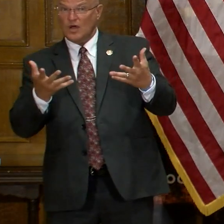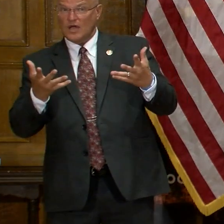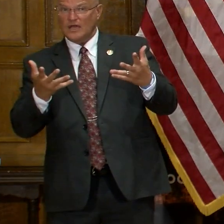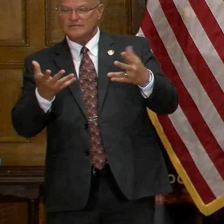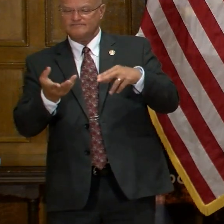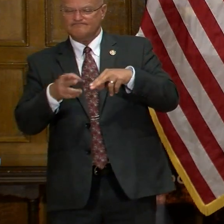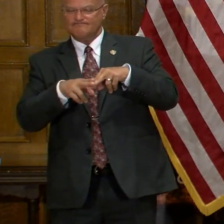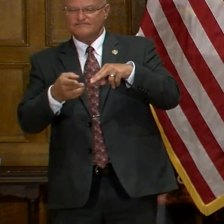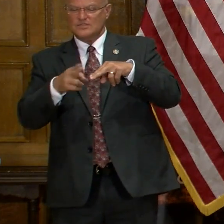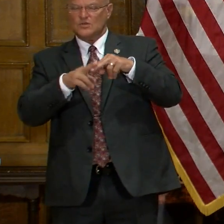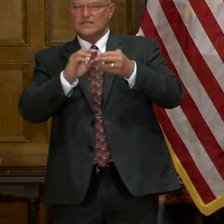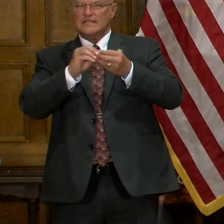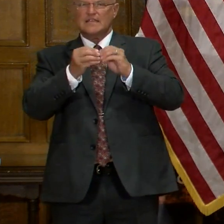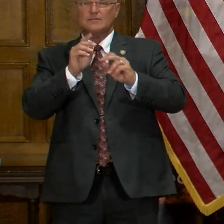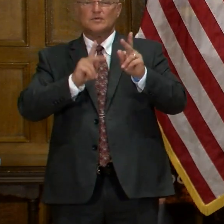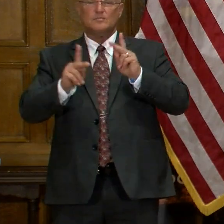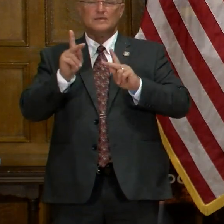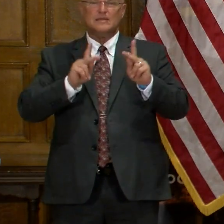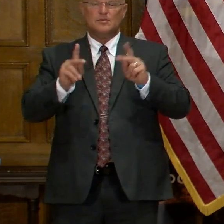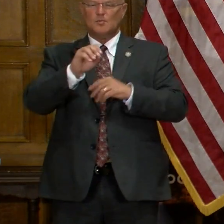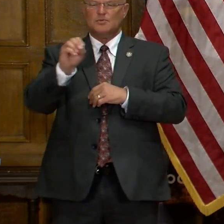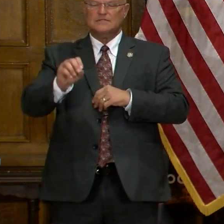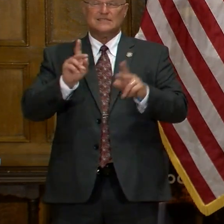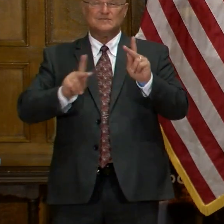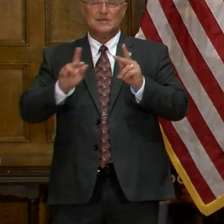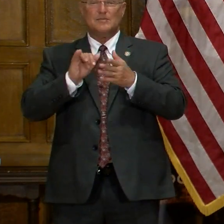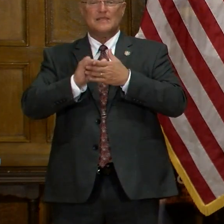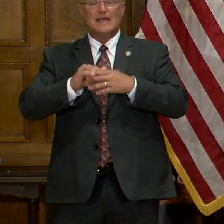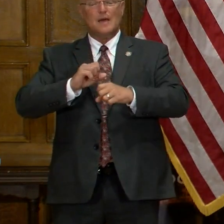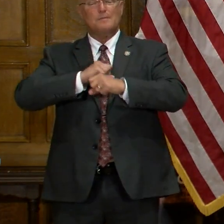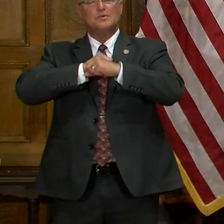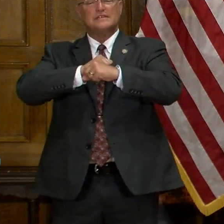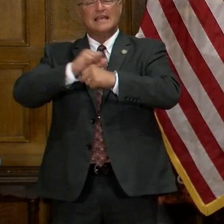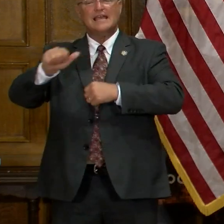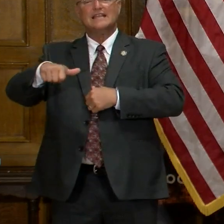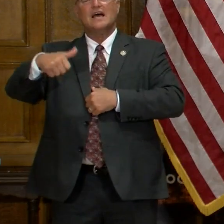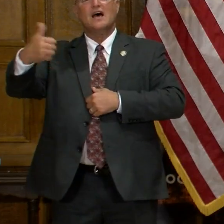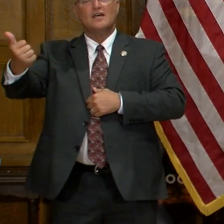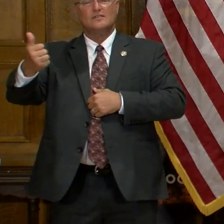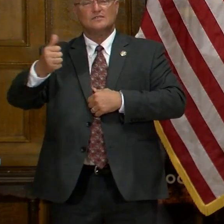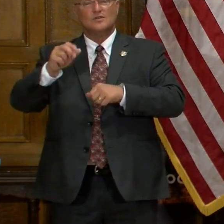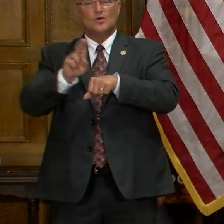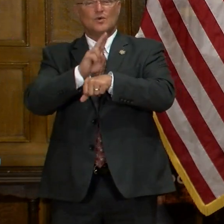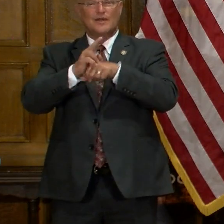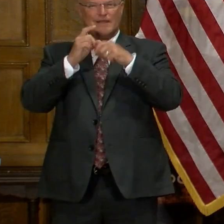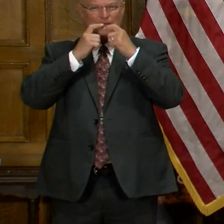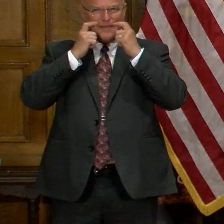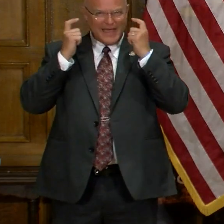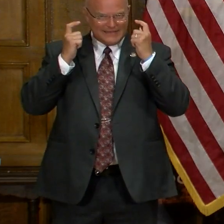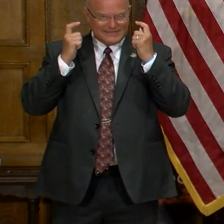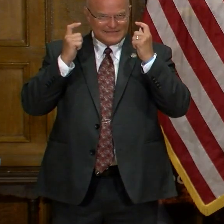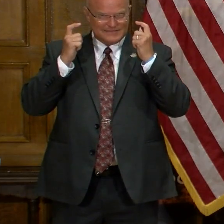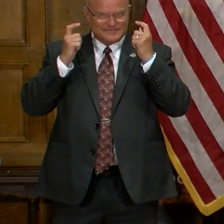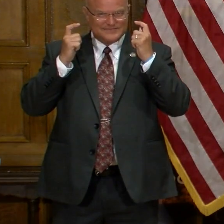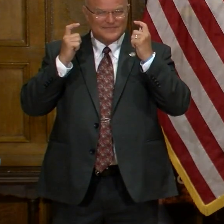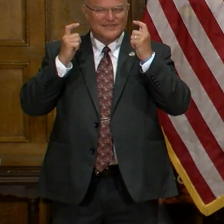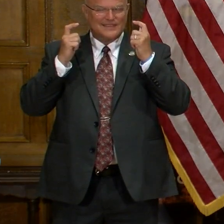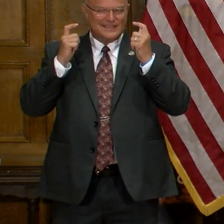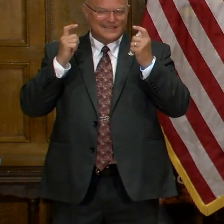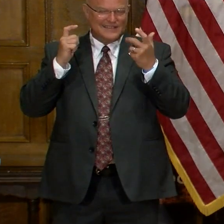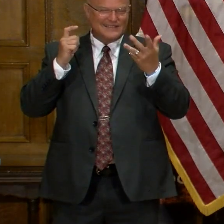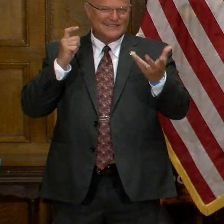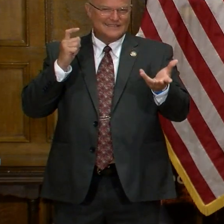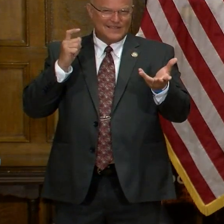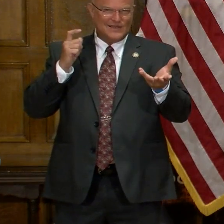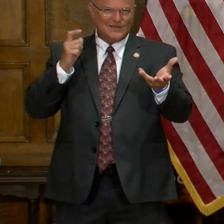increase the number of people, the percent of people that protect others by wearing a mask. And so I think,